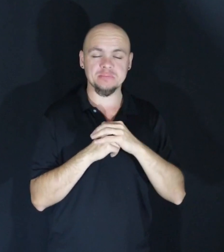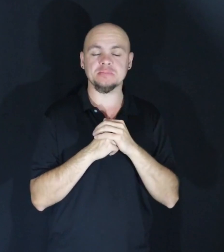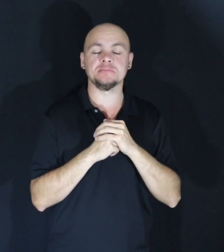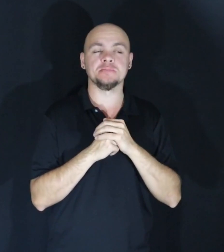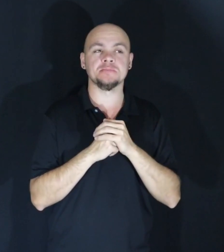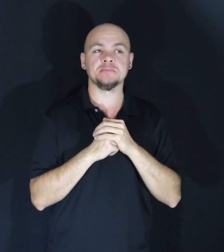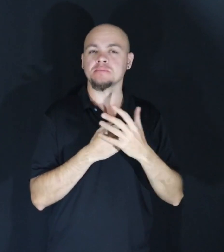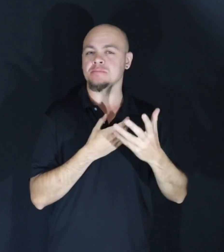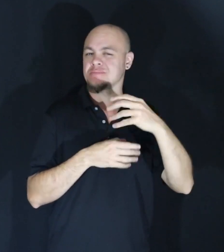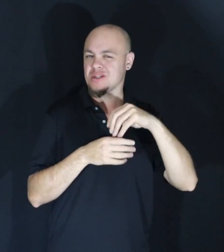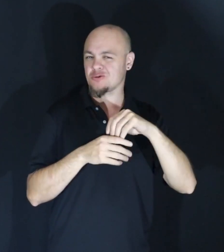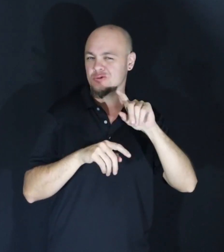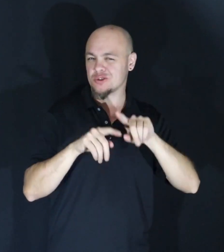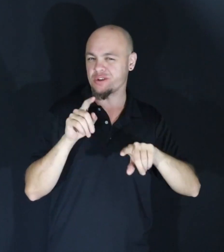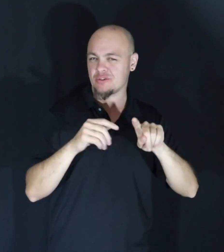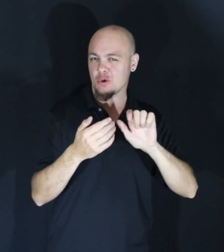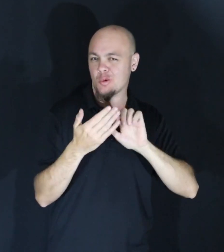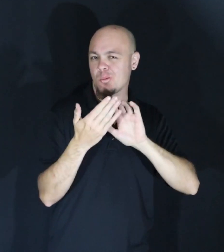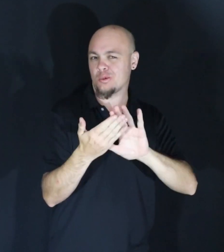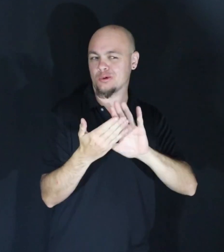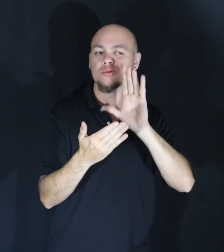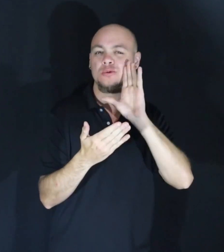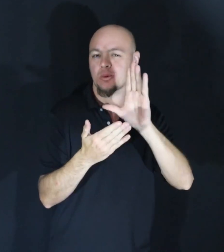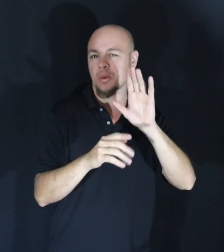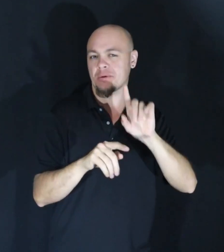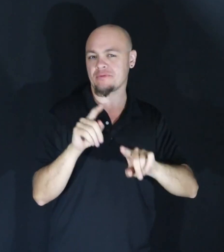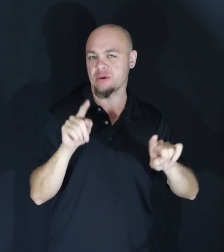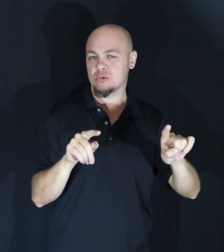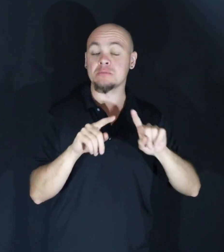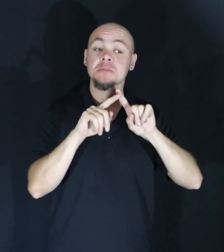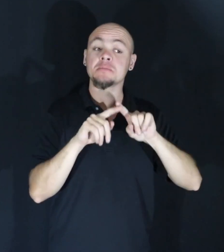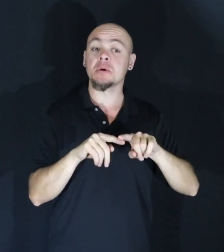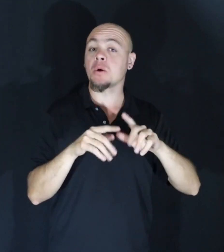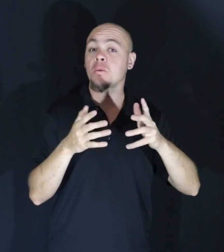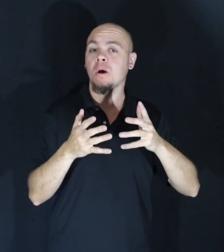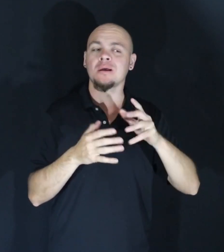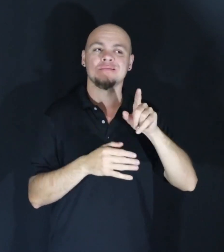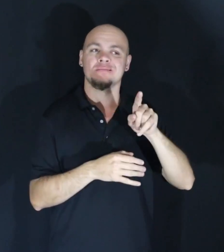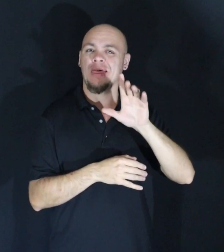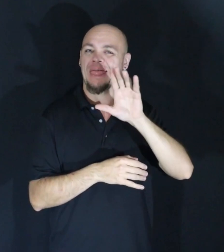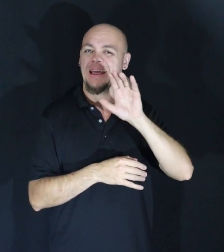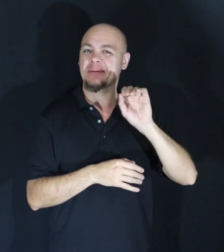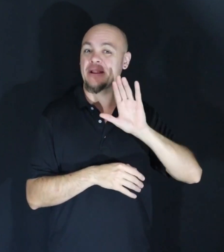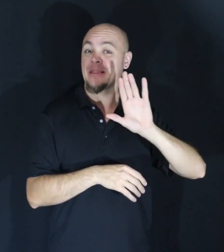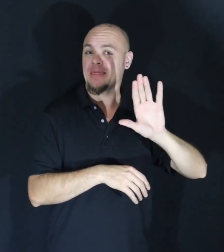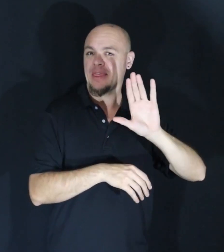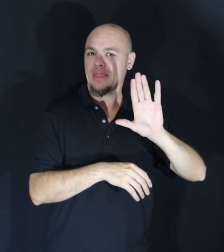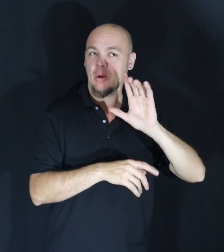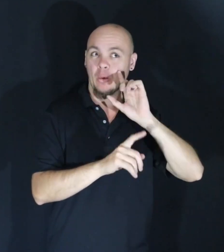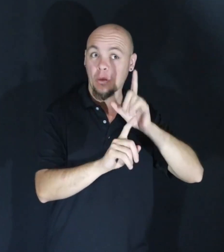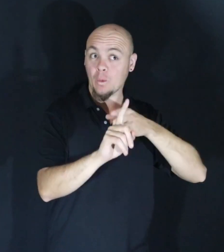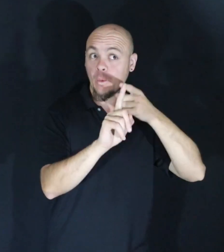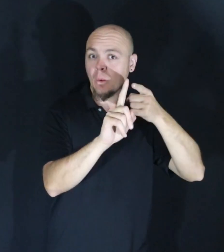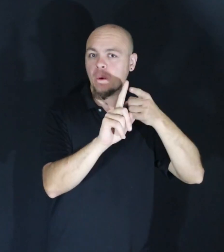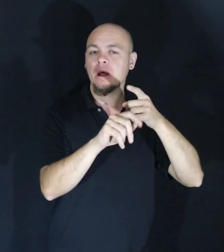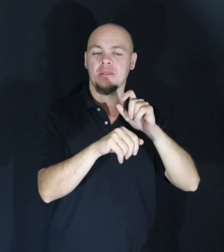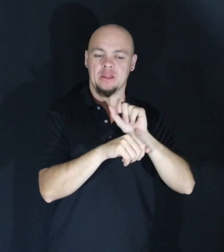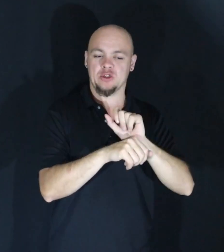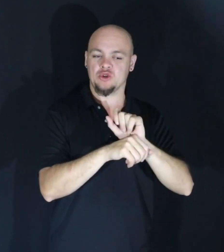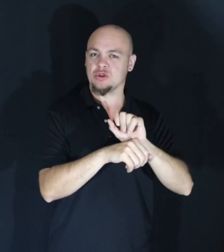approach to inclusion and diversity is going to vary based off what the company does, as well as the job function that you're looking